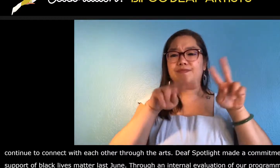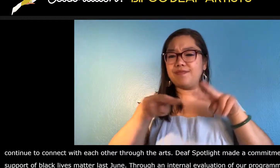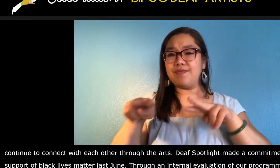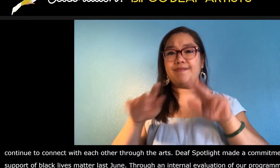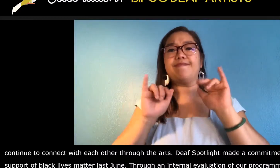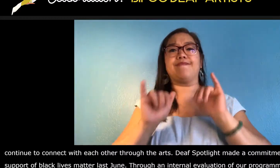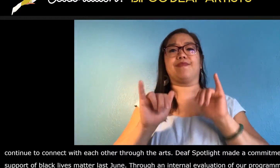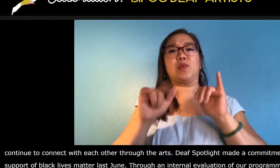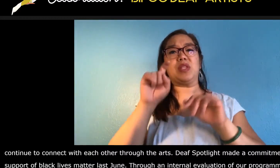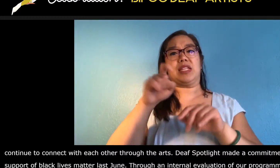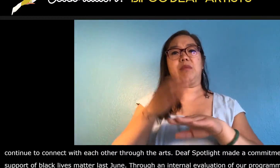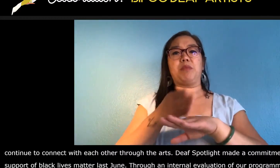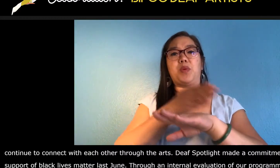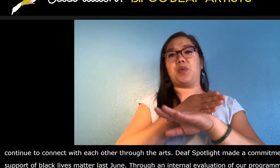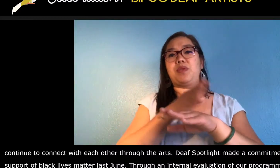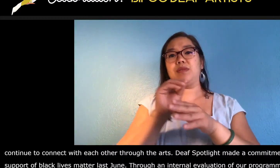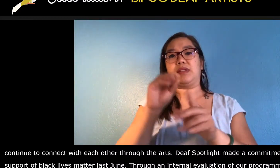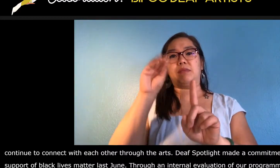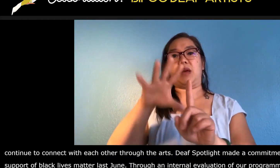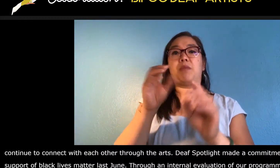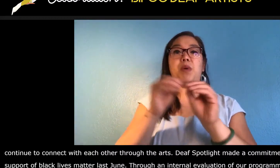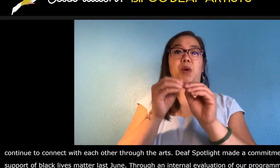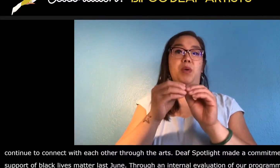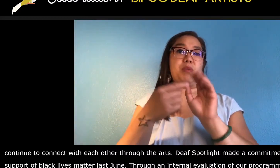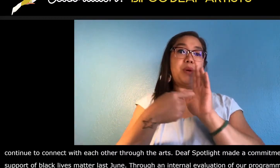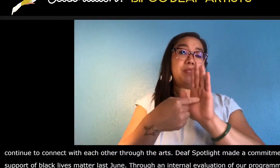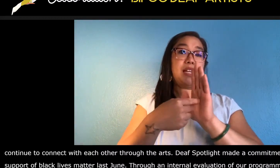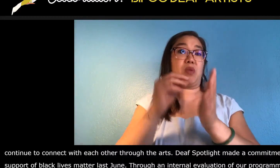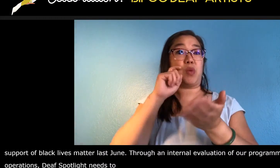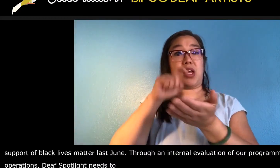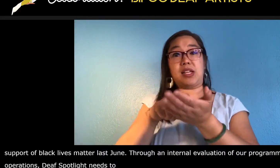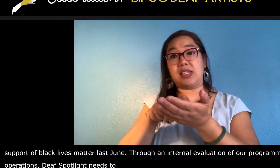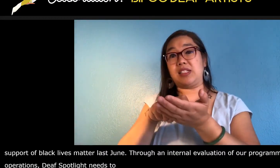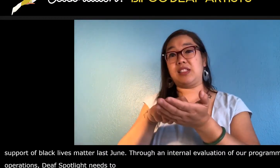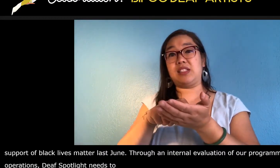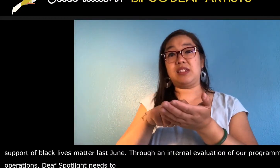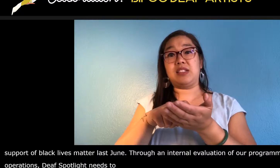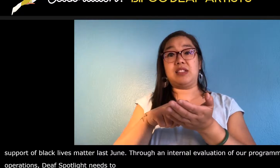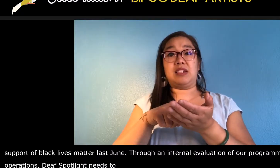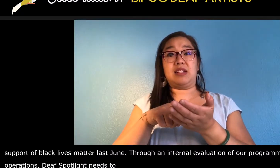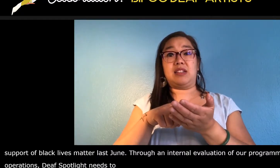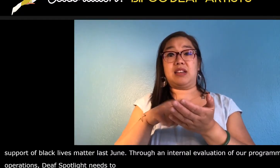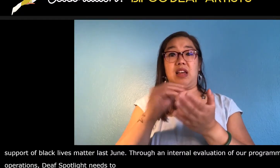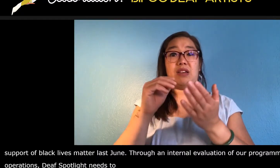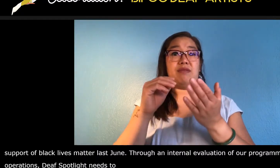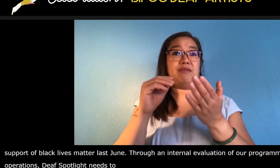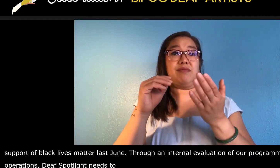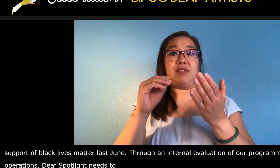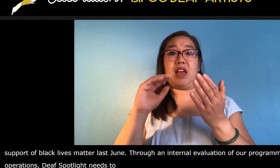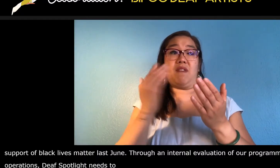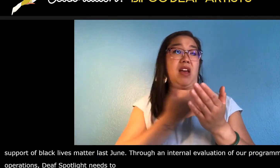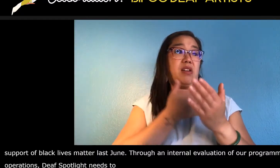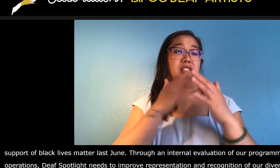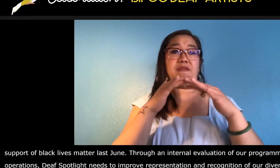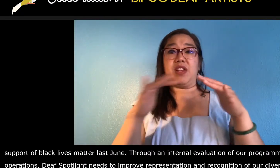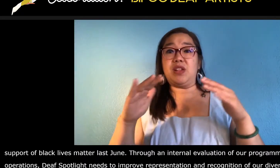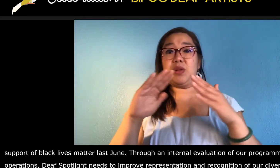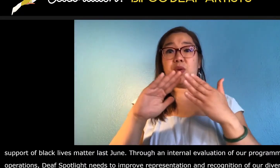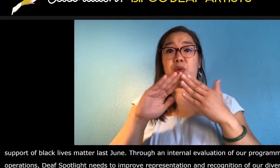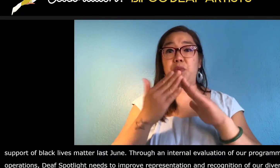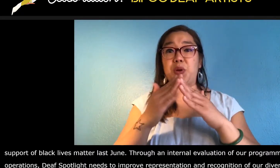operations, Deaf Spotlight needs to improve representation and recognition of our